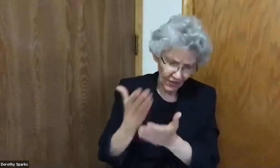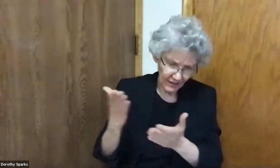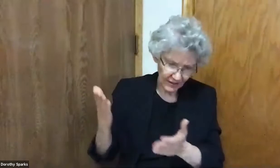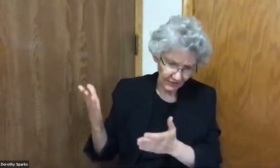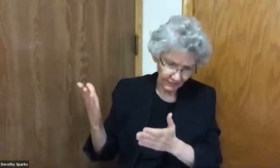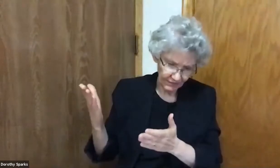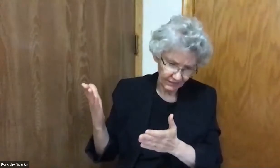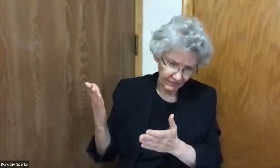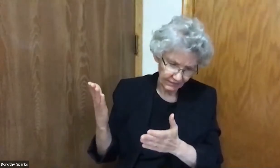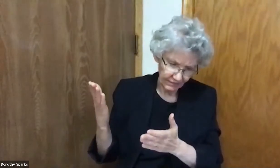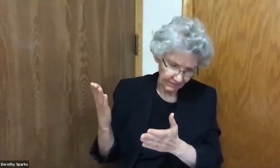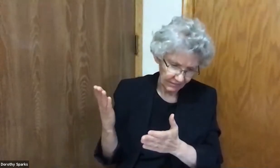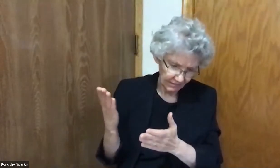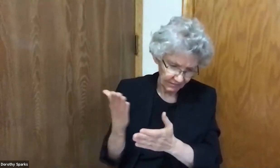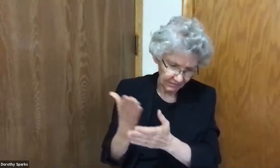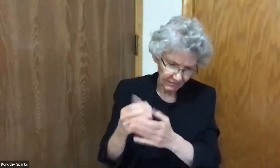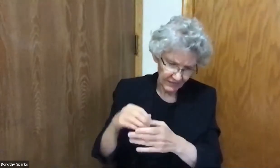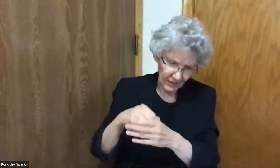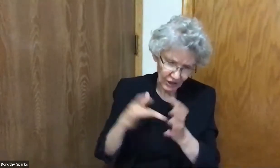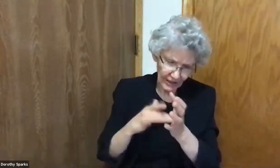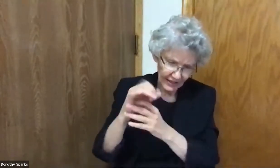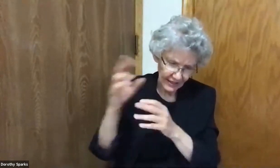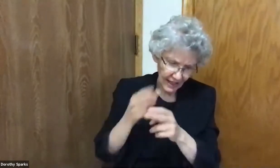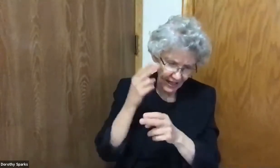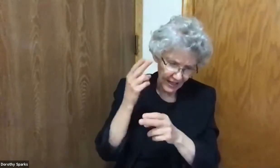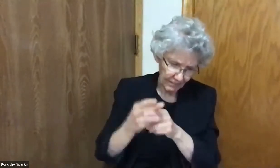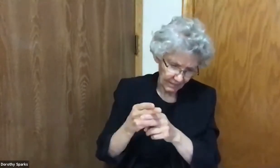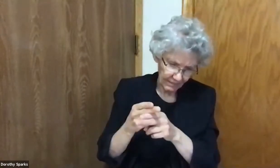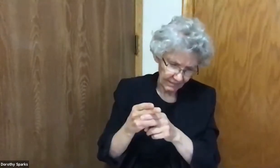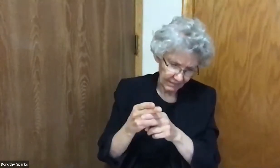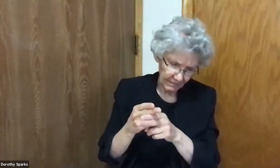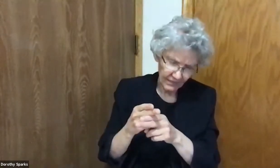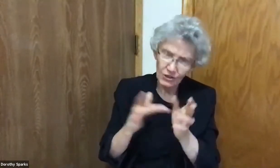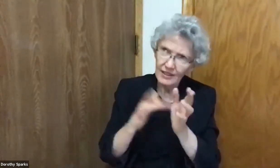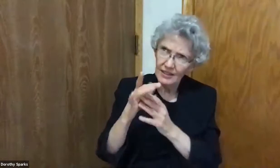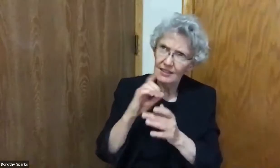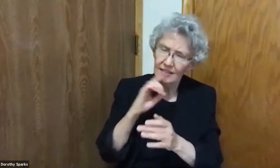We pray these things in the name of Jesus Christ.